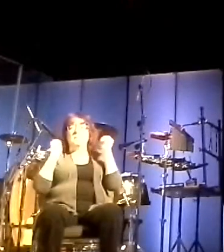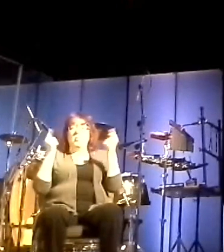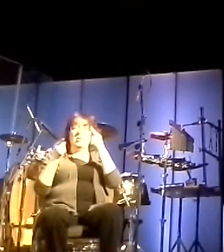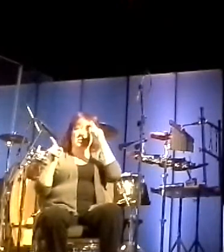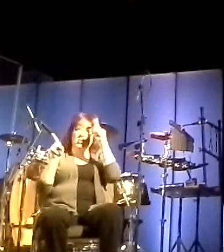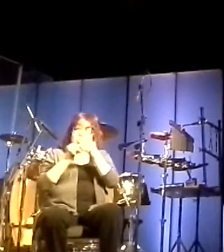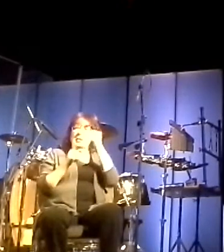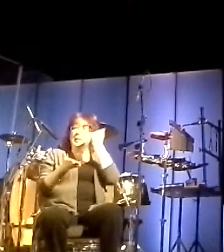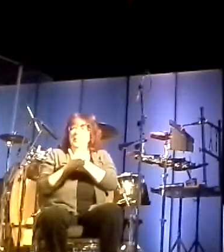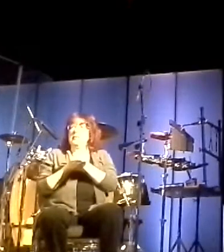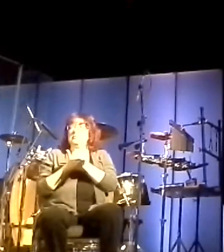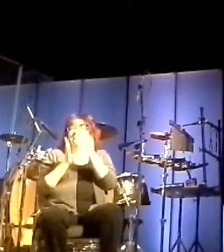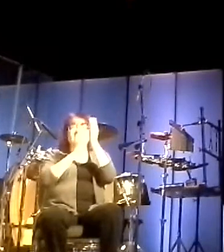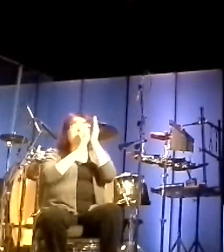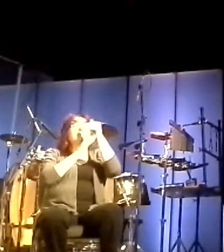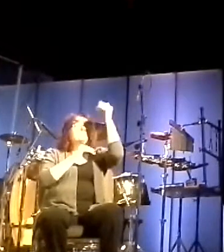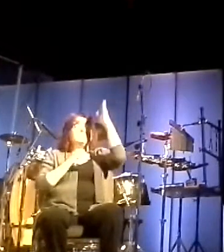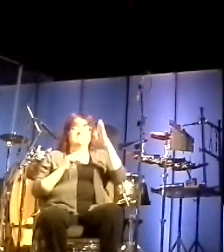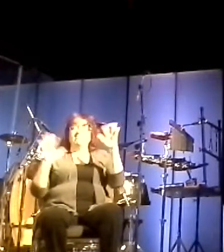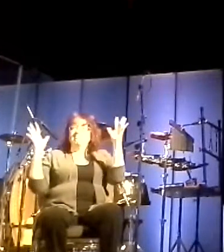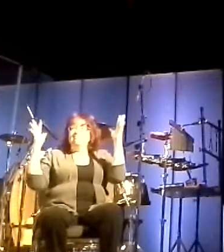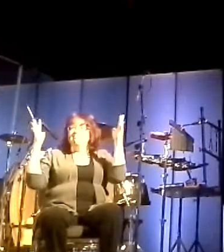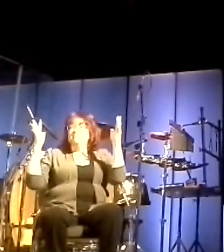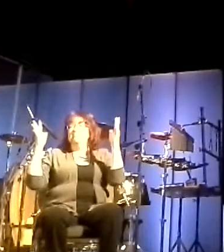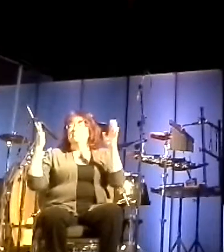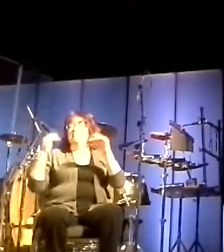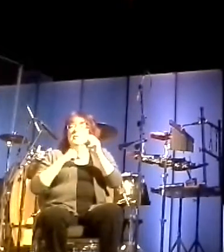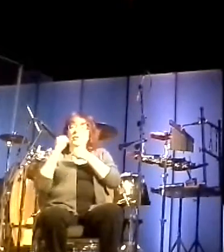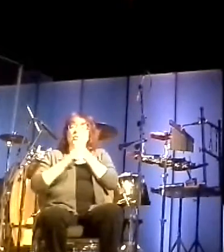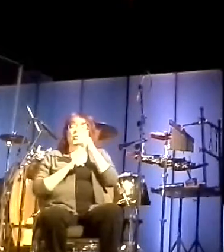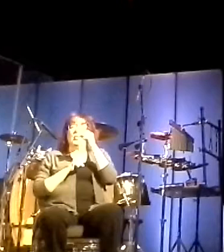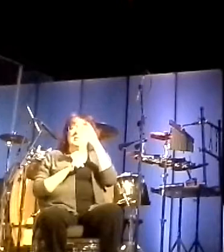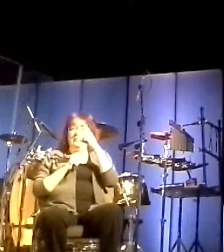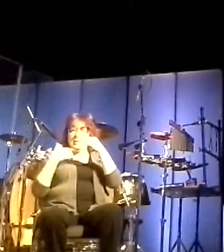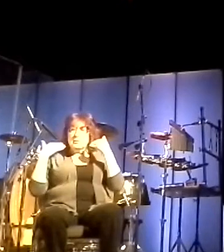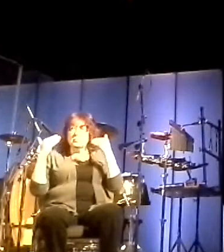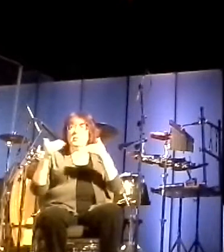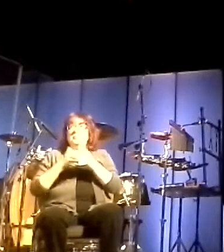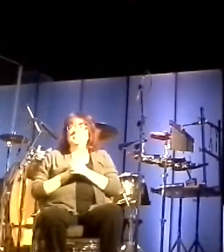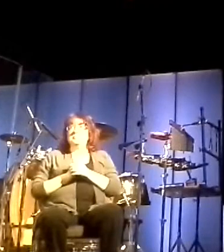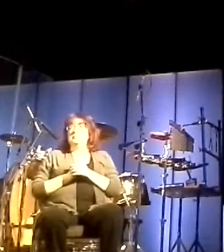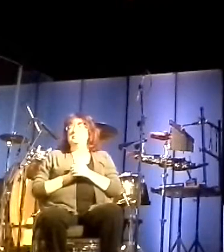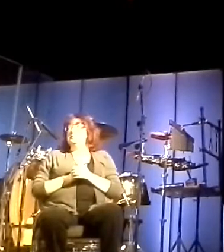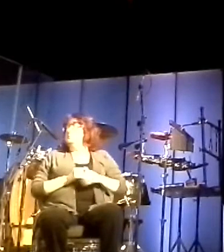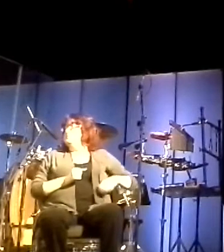everyone said, amen. Amen. Give God a big hand. Come on. 2017, here we go.